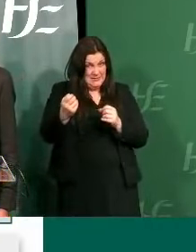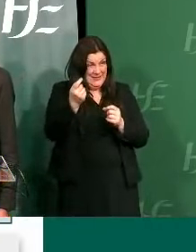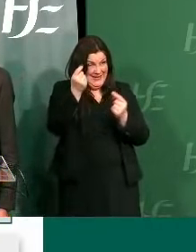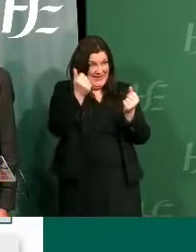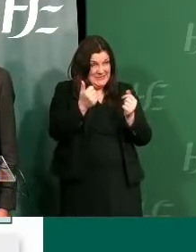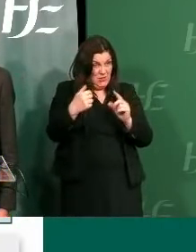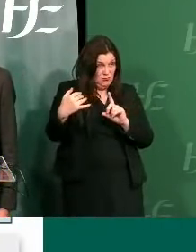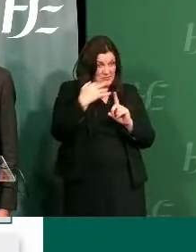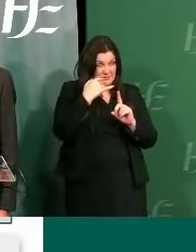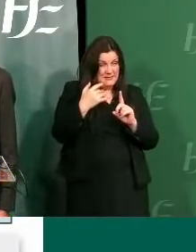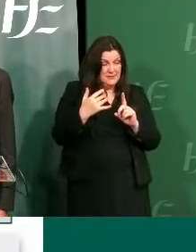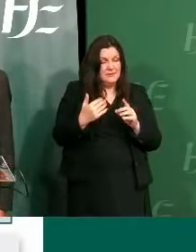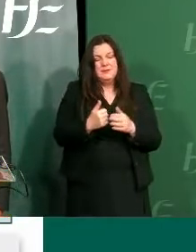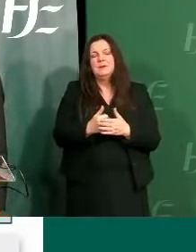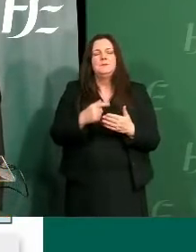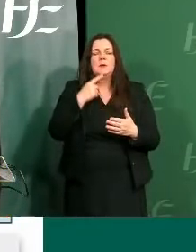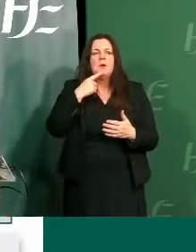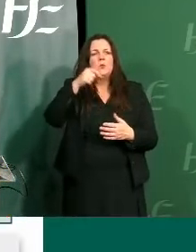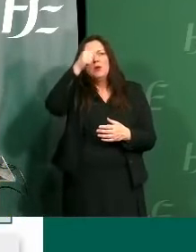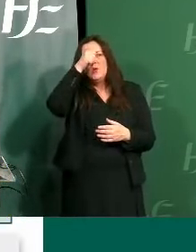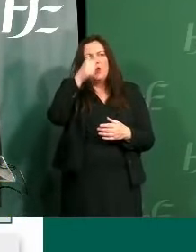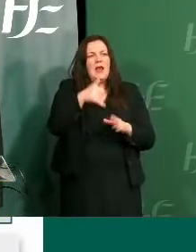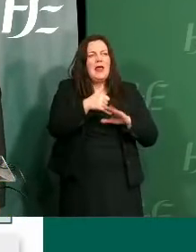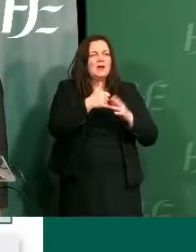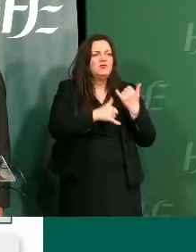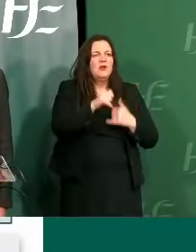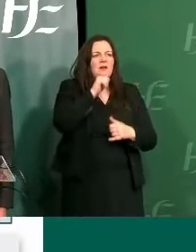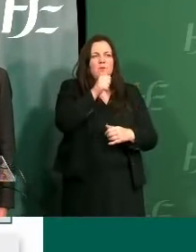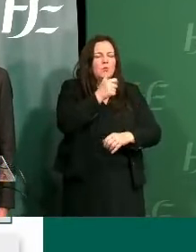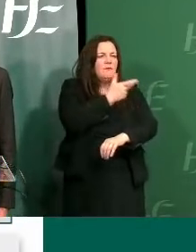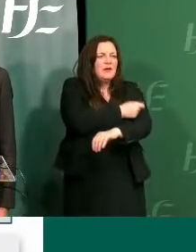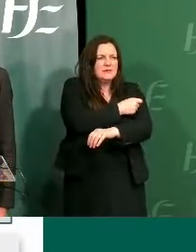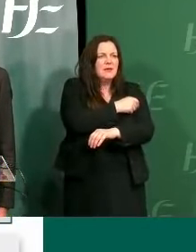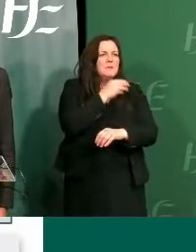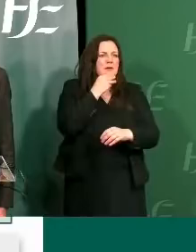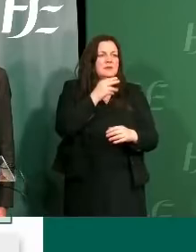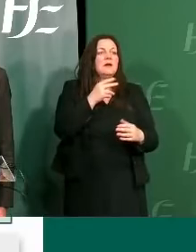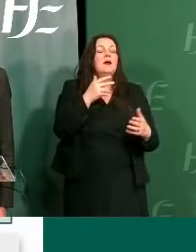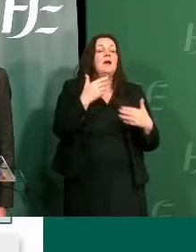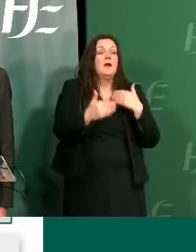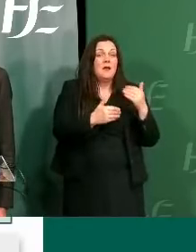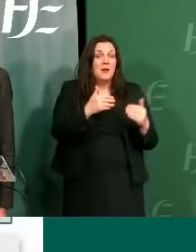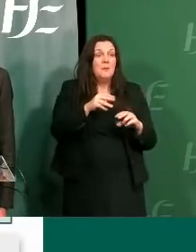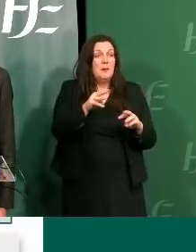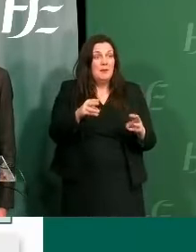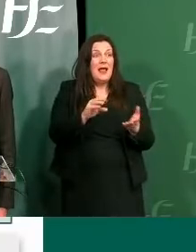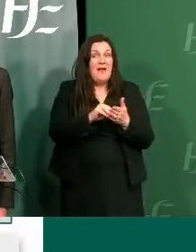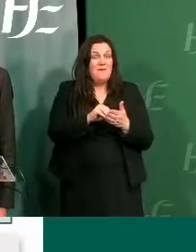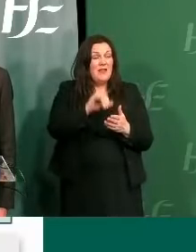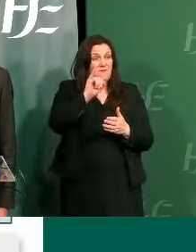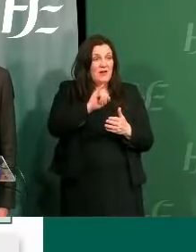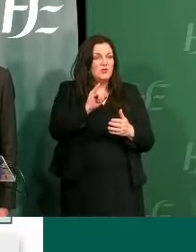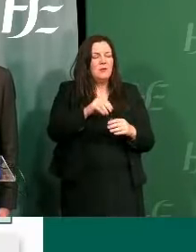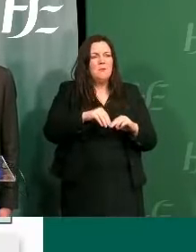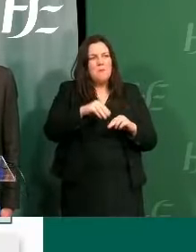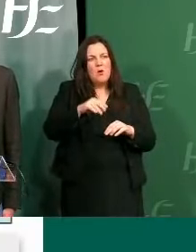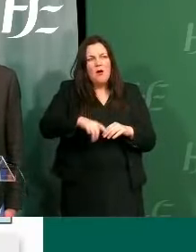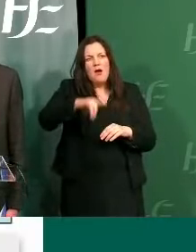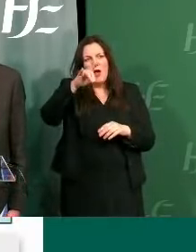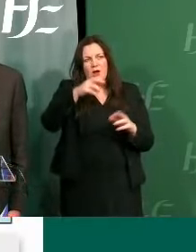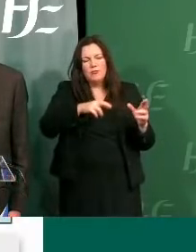natural state from last year that when we didn't have any vaccines, that the conversion rate, once people acquired the infection, there was a much higher rate